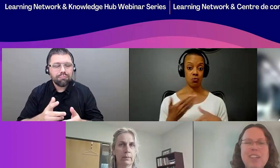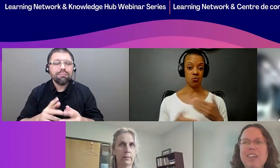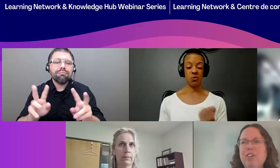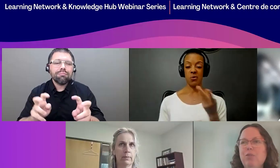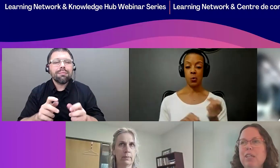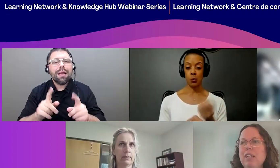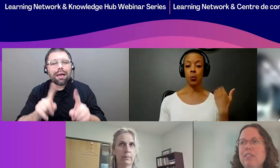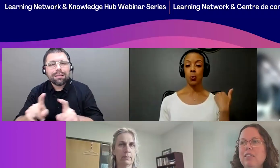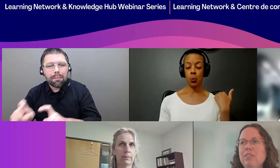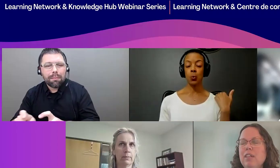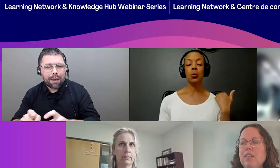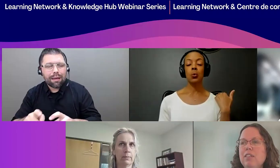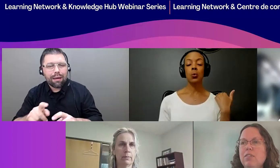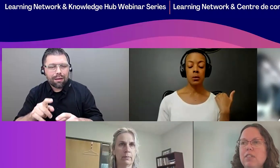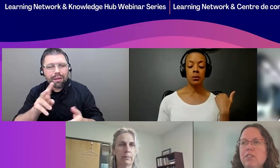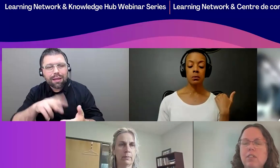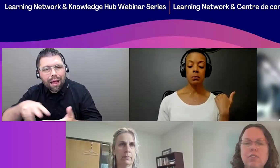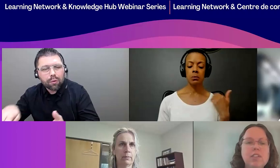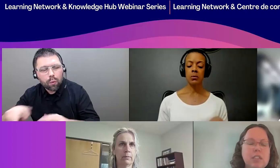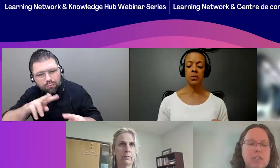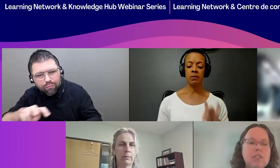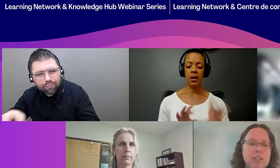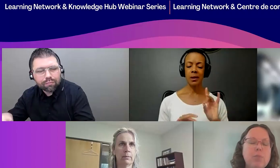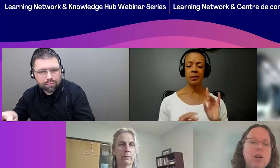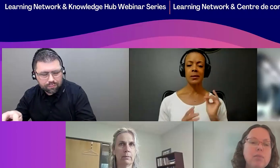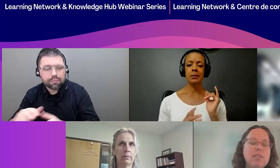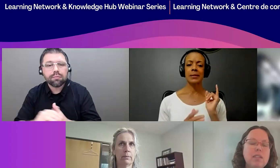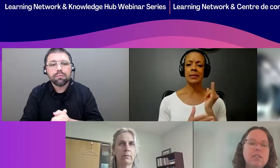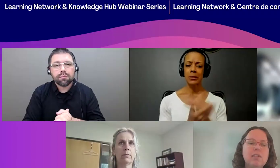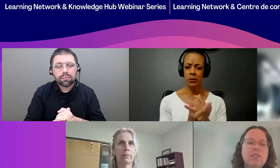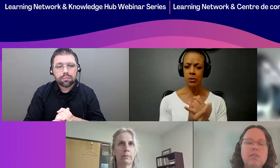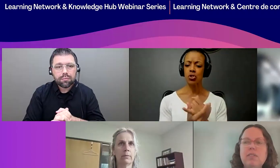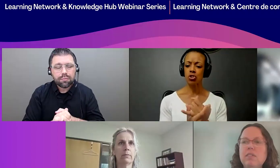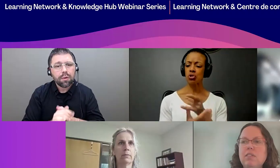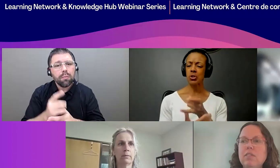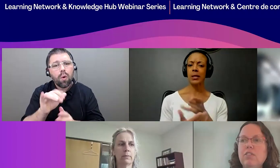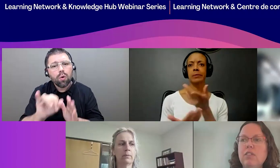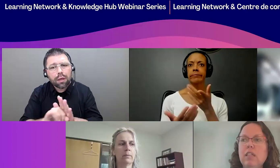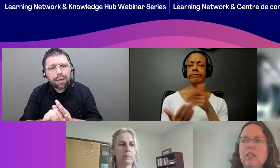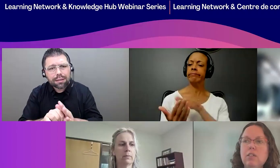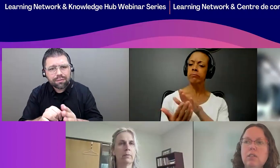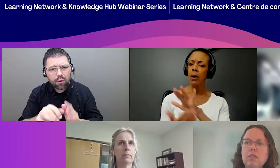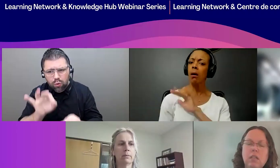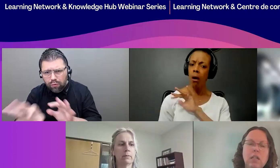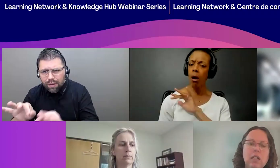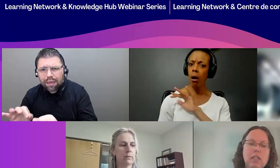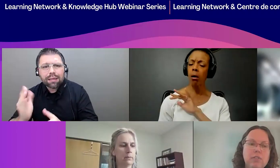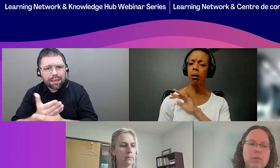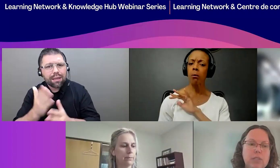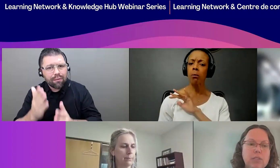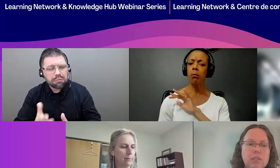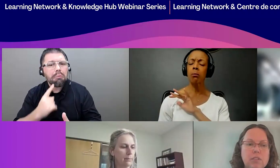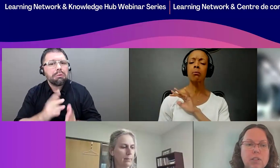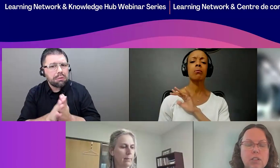ago, we identified an intervention that looked very promising. So it was an intervention that included